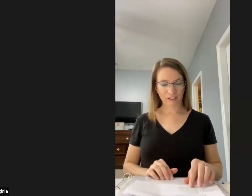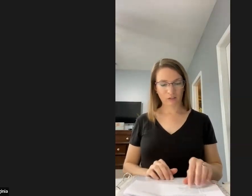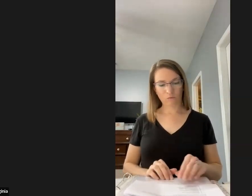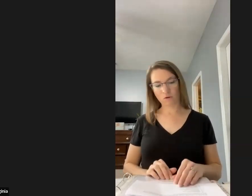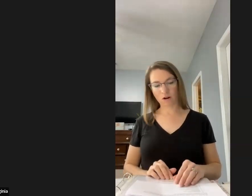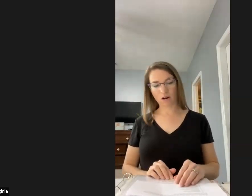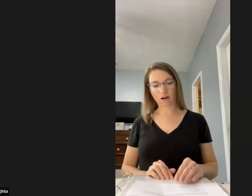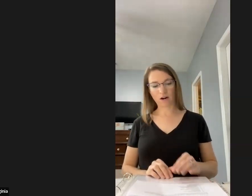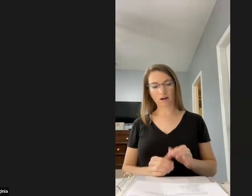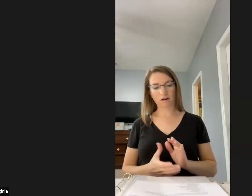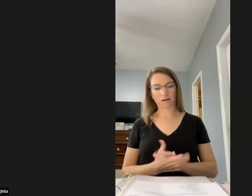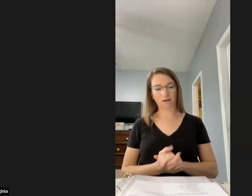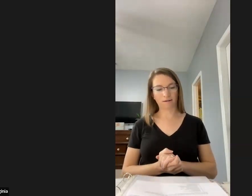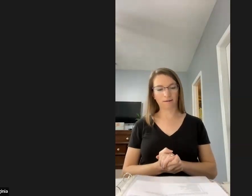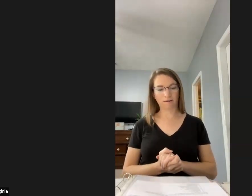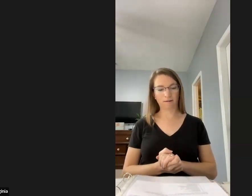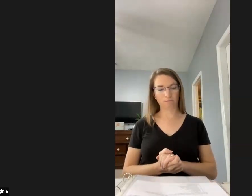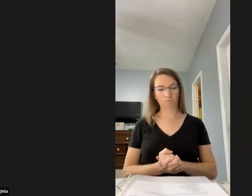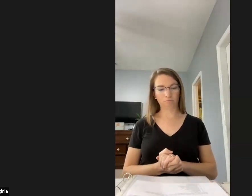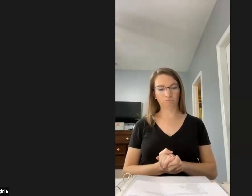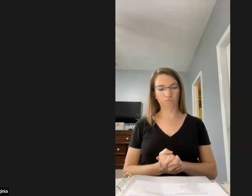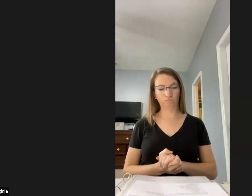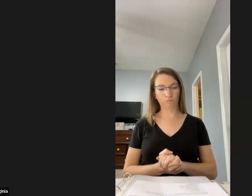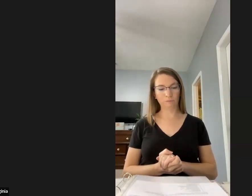Next one. Um.